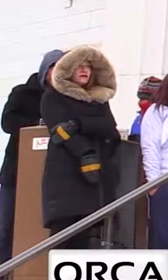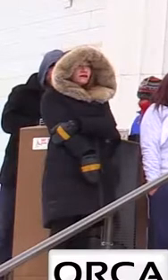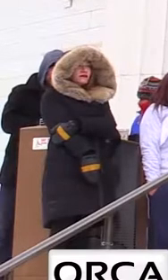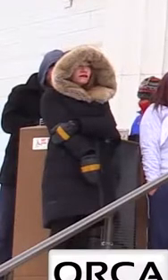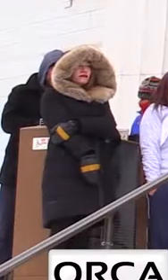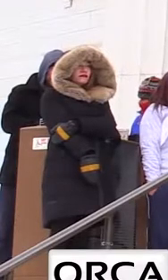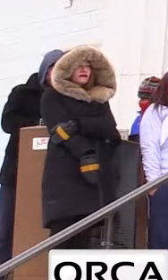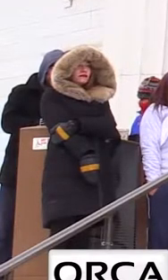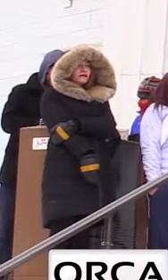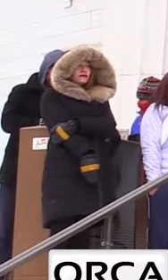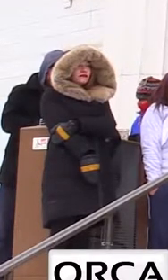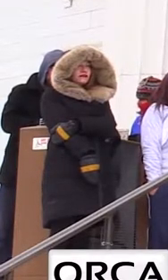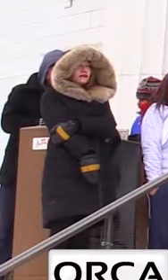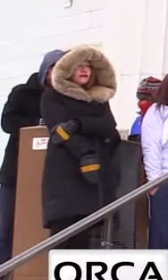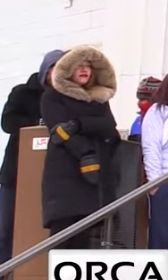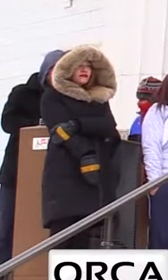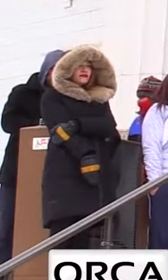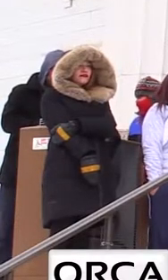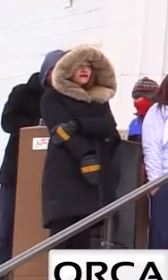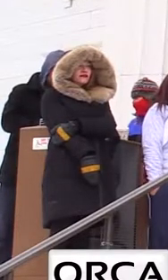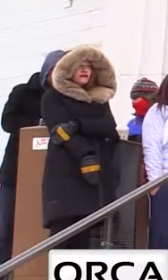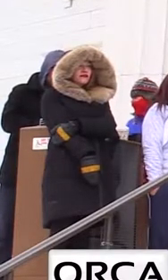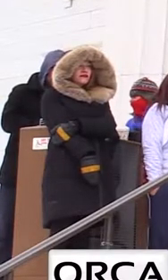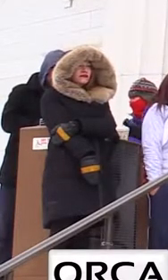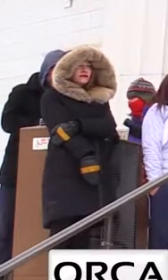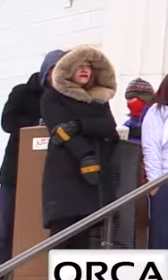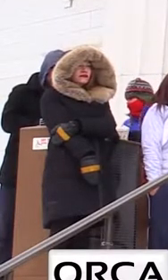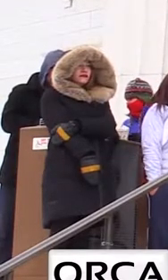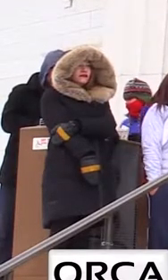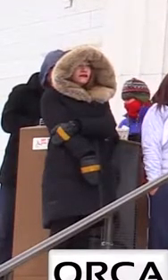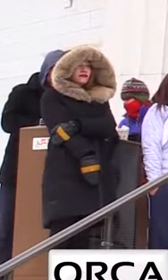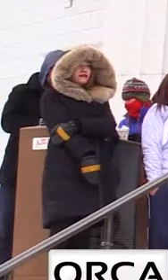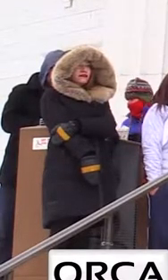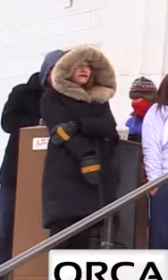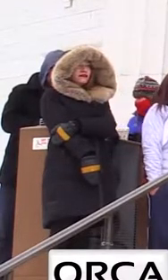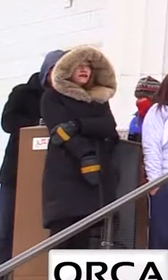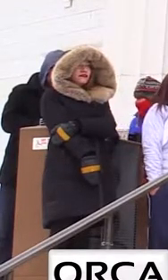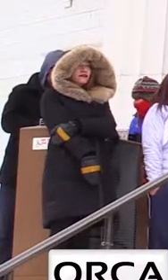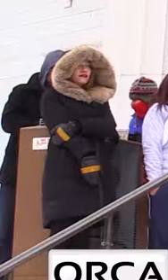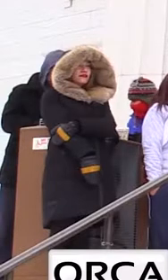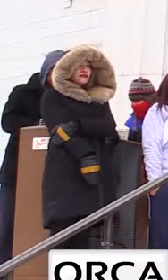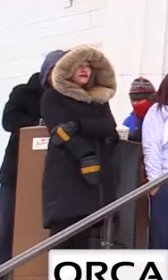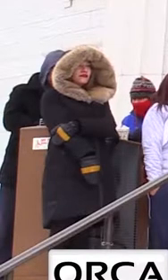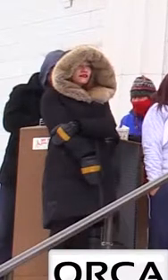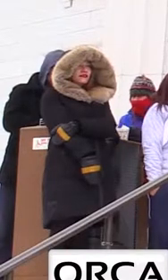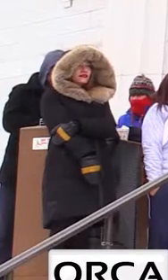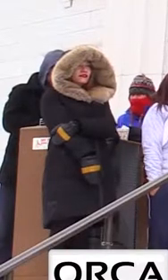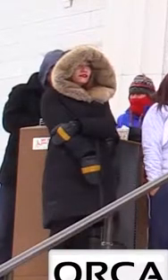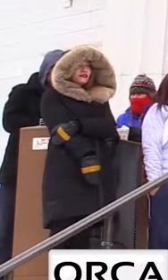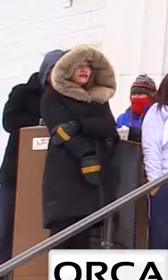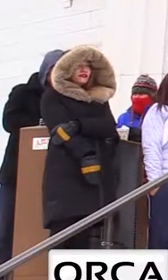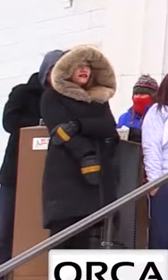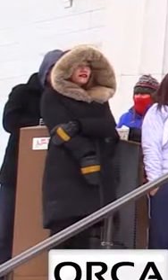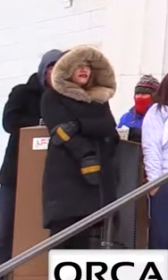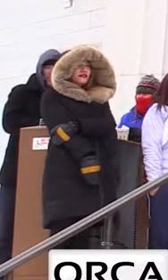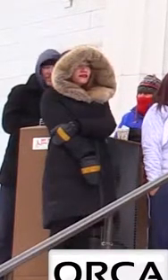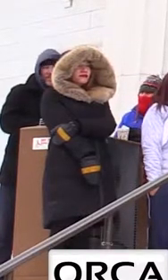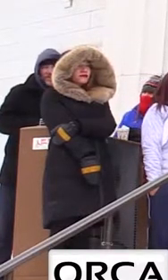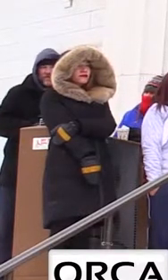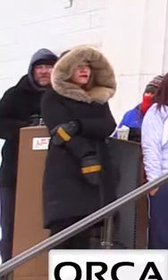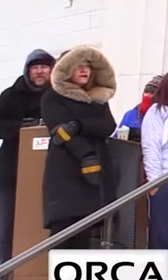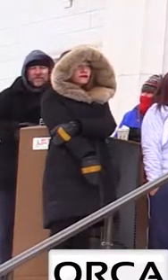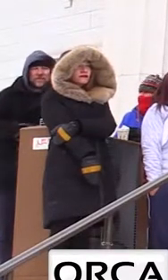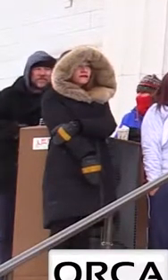We won't be erased. I am going to close with the quote that was read here because it's one that means so much to